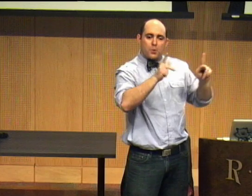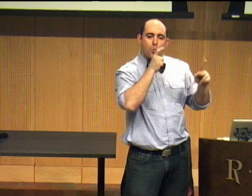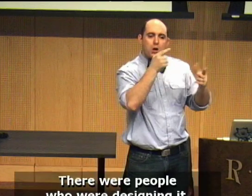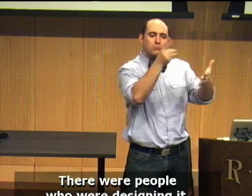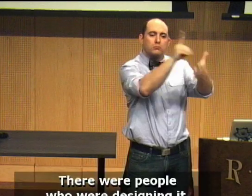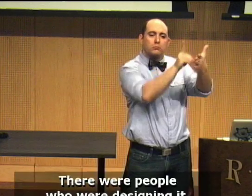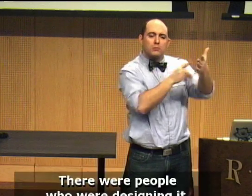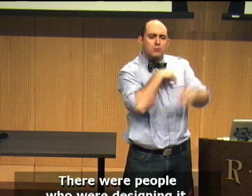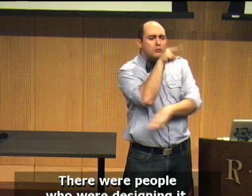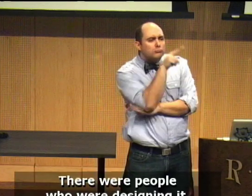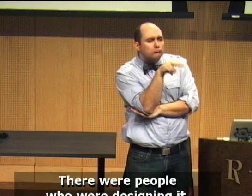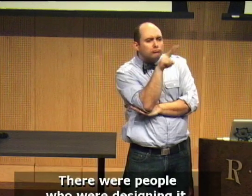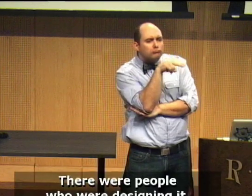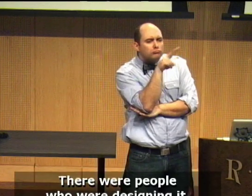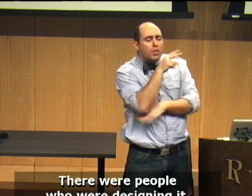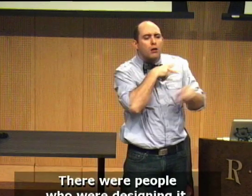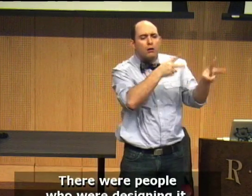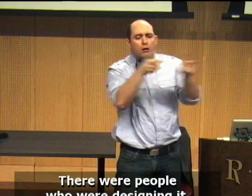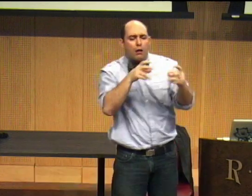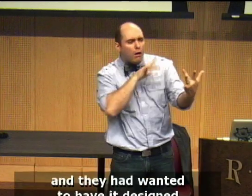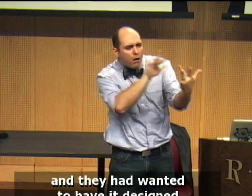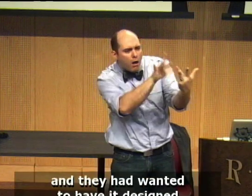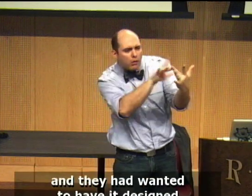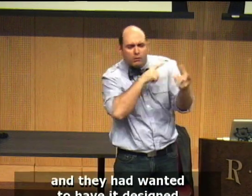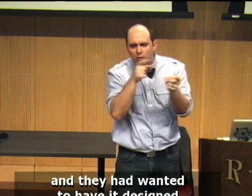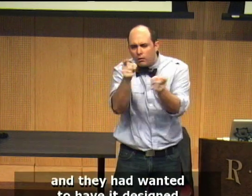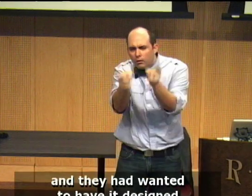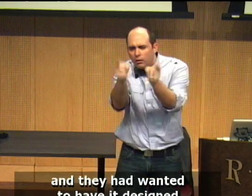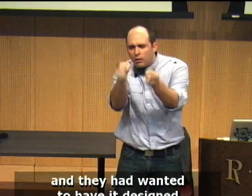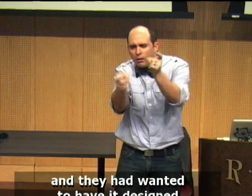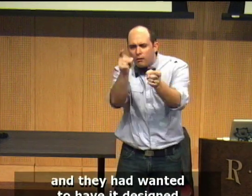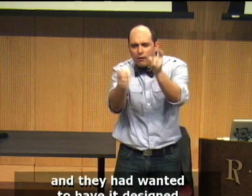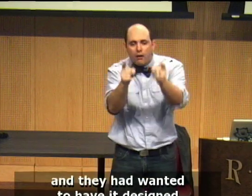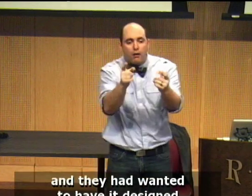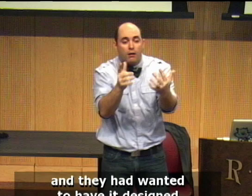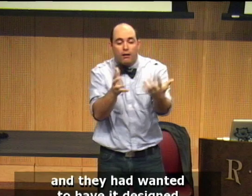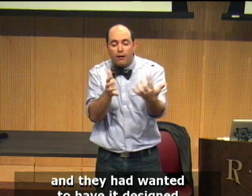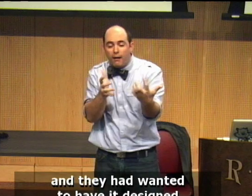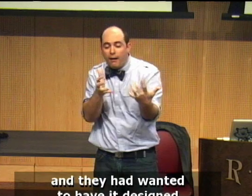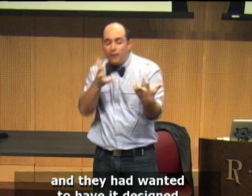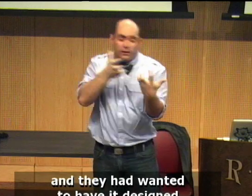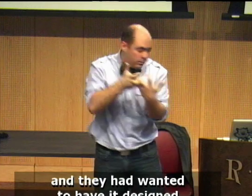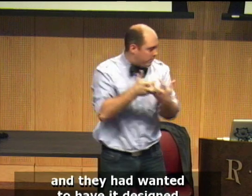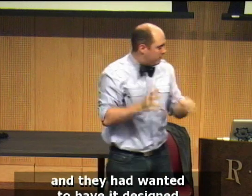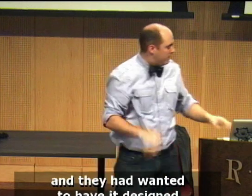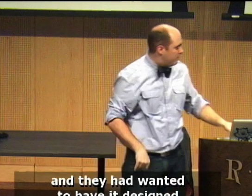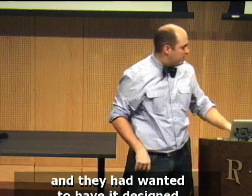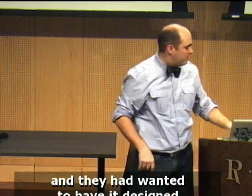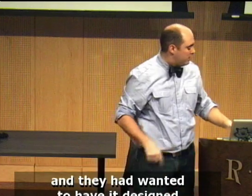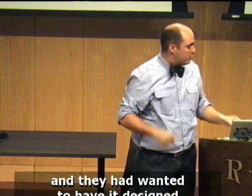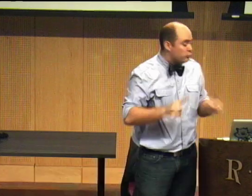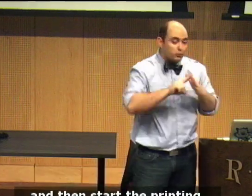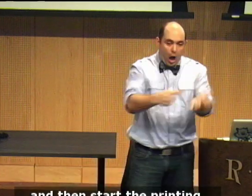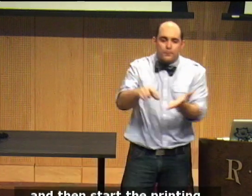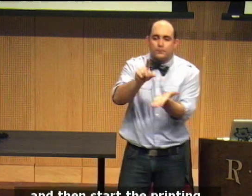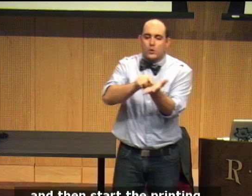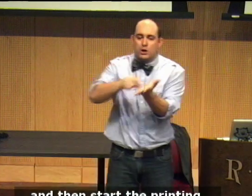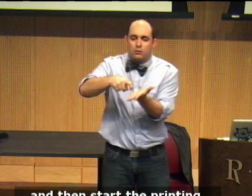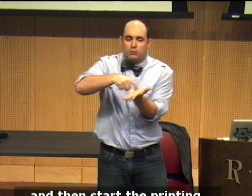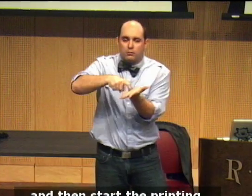There were people who were designing it, and they had wanted to have it designed and then start